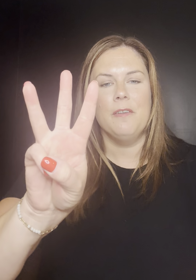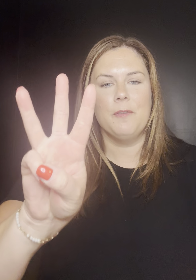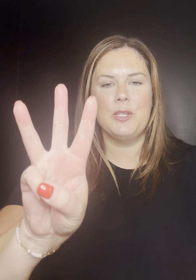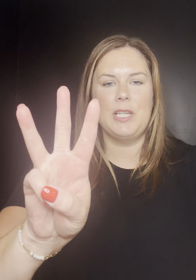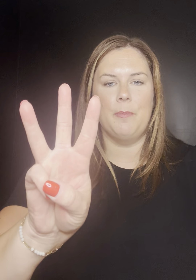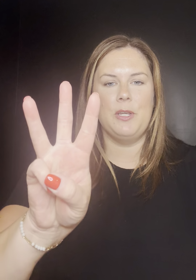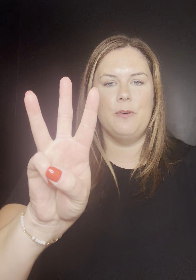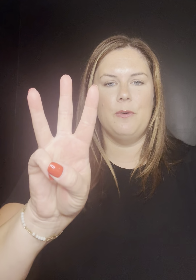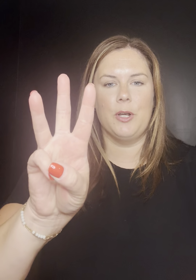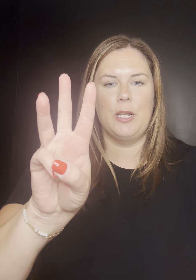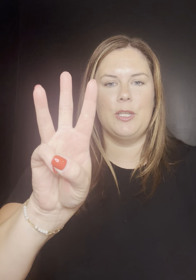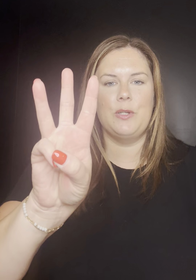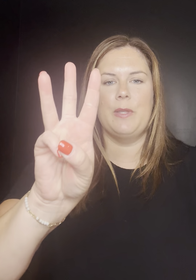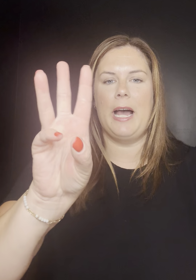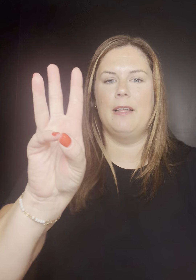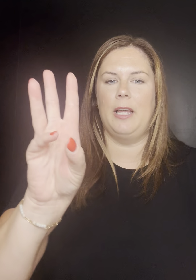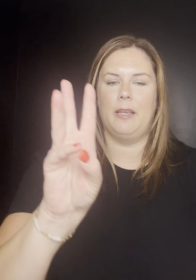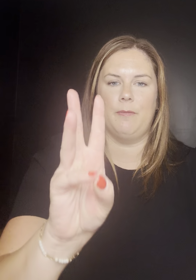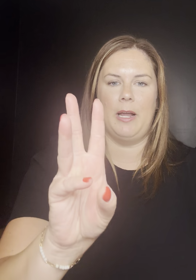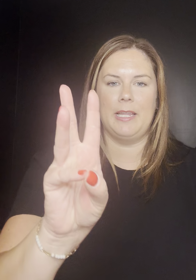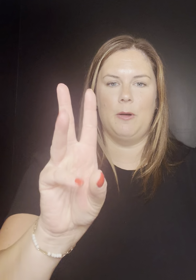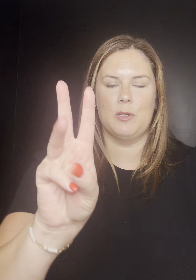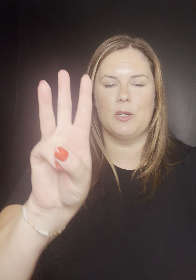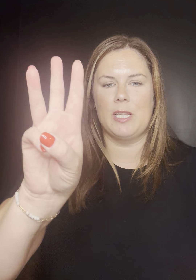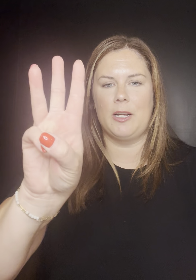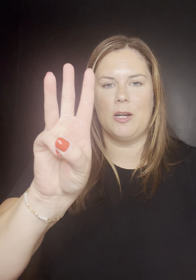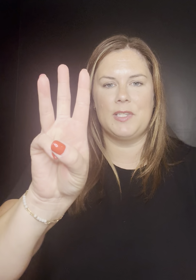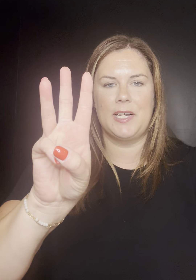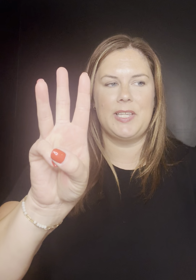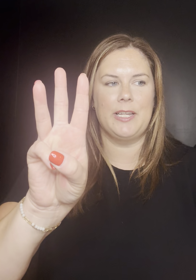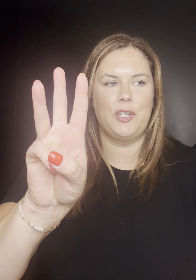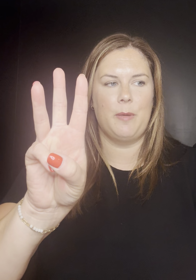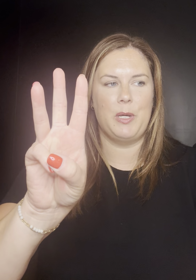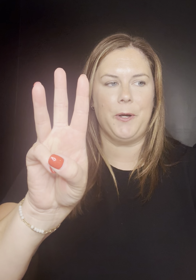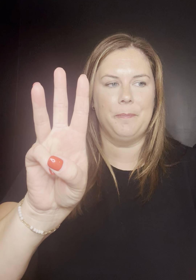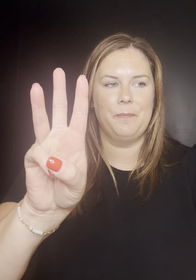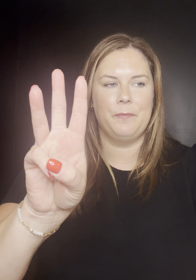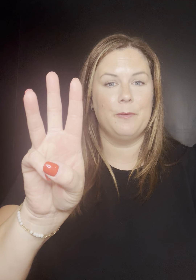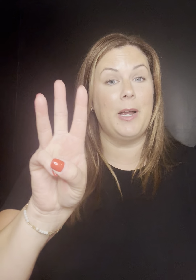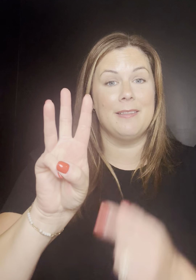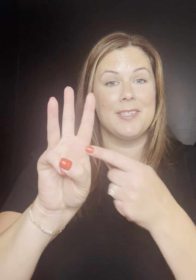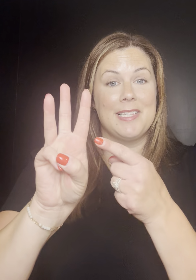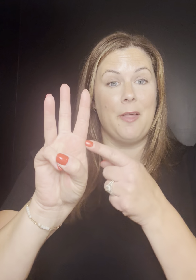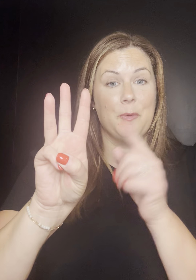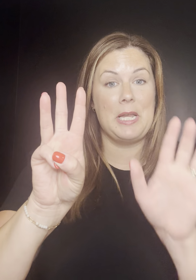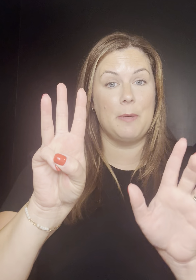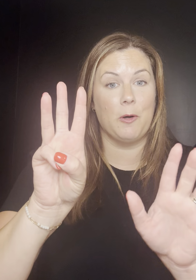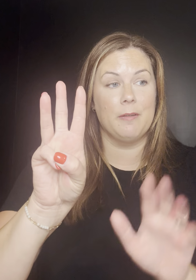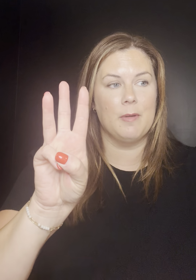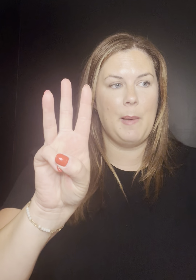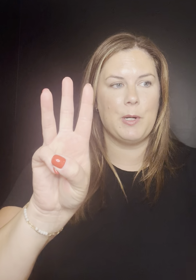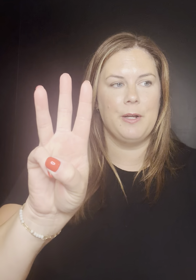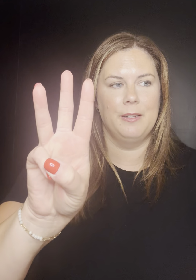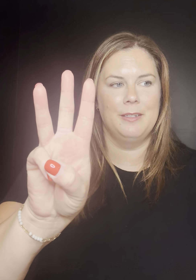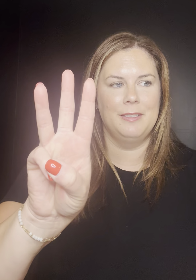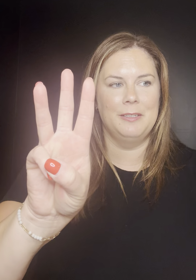For W, you're gonna do that like, right, that almost looks like our 6 hand shape here, right? This is not 3 anymore, remember.